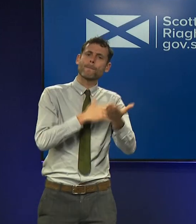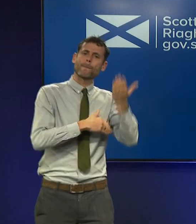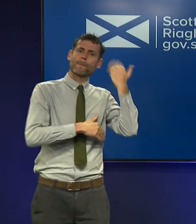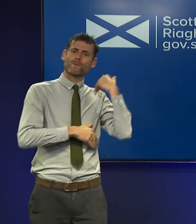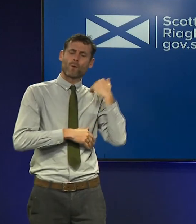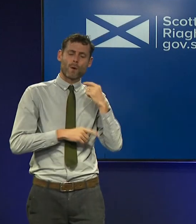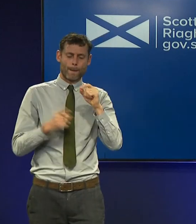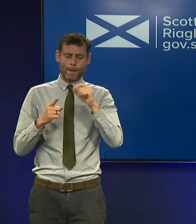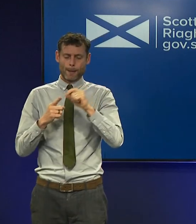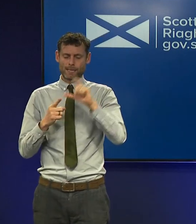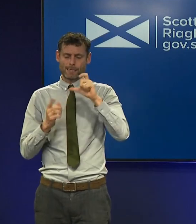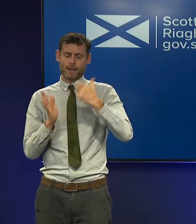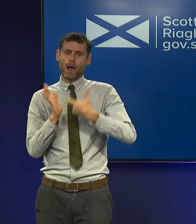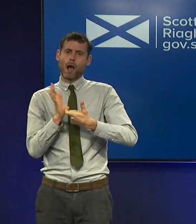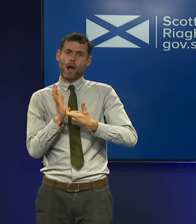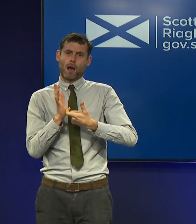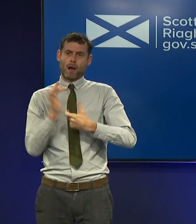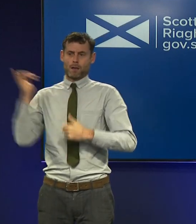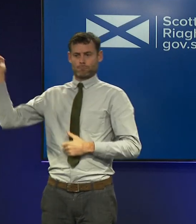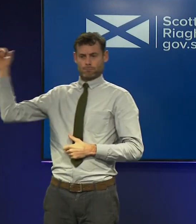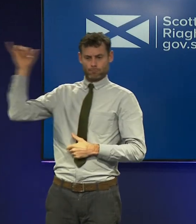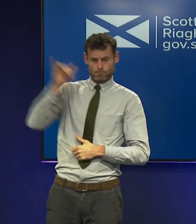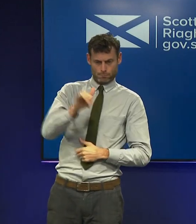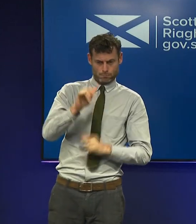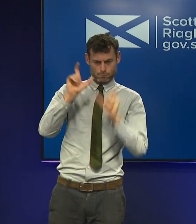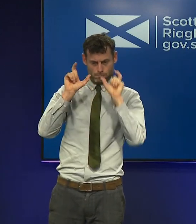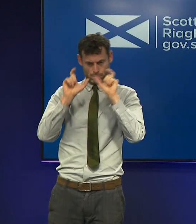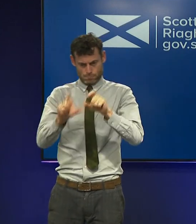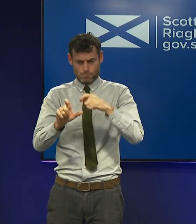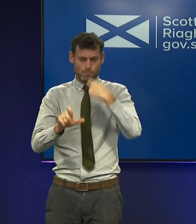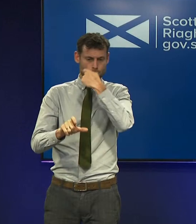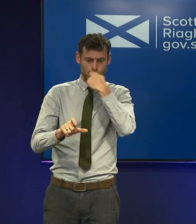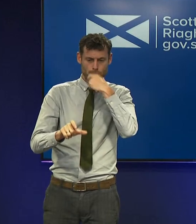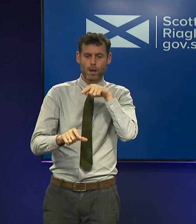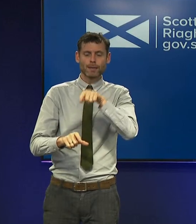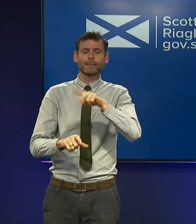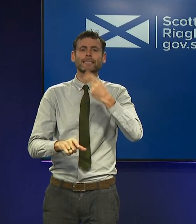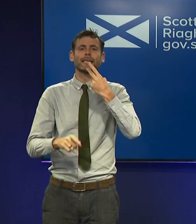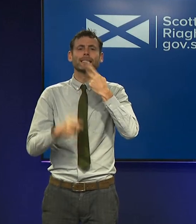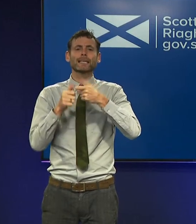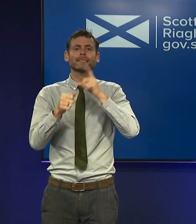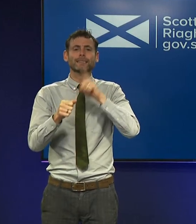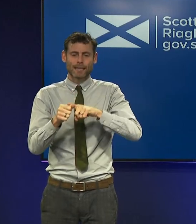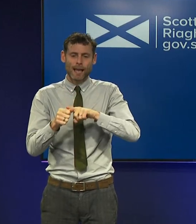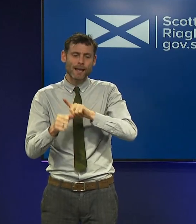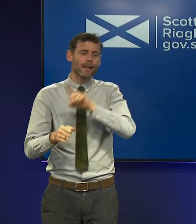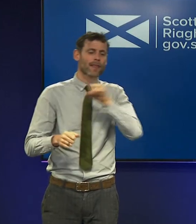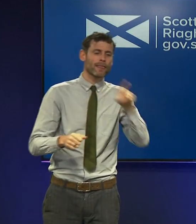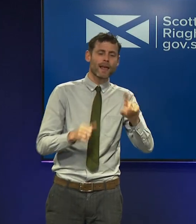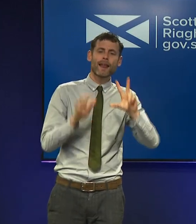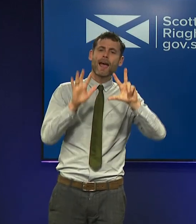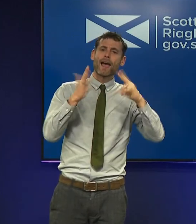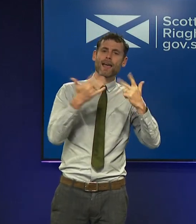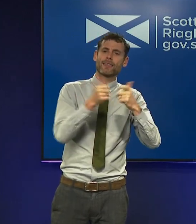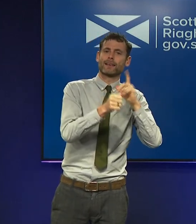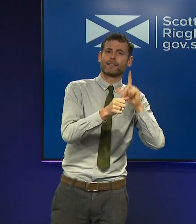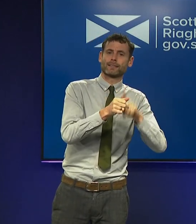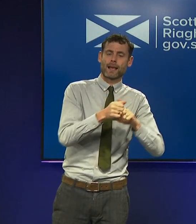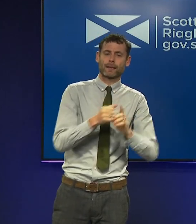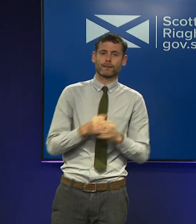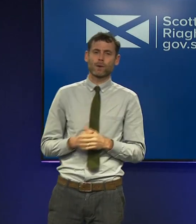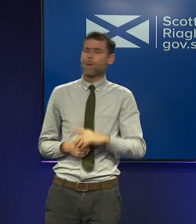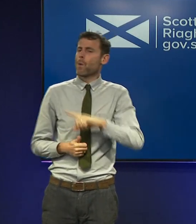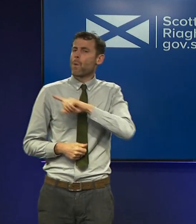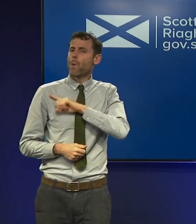PCR isolation requirement for people coming into the country, it was test on day two and then day eight. Now, the reason for that, in a public health sense,